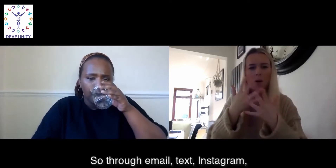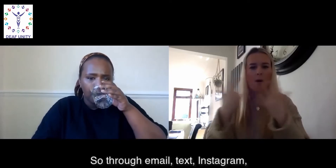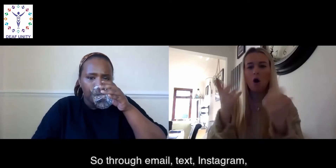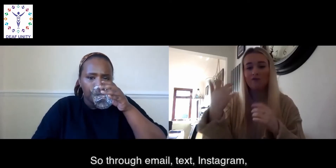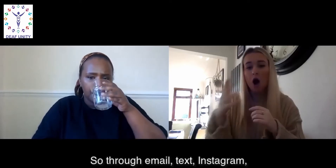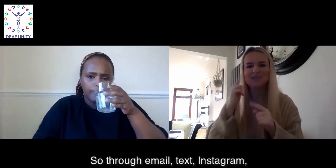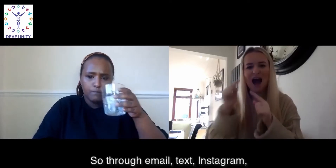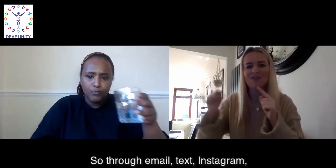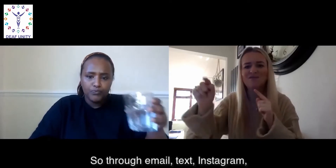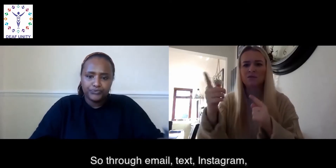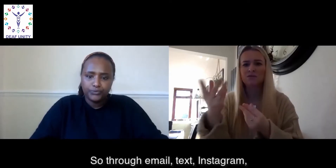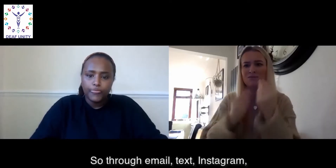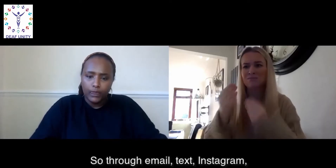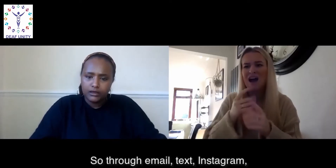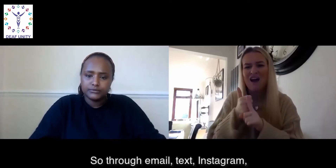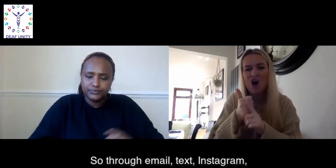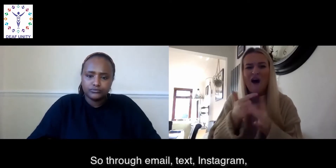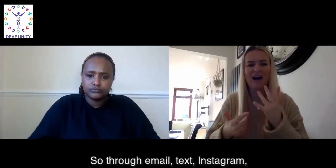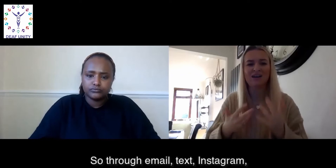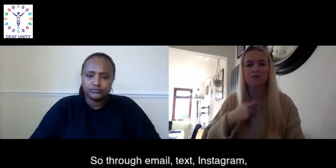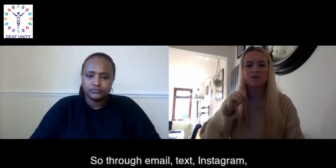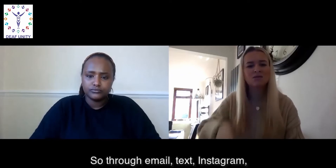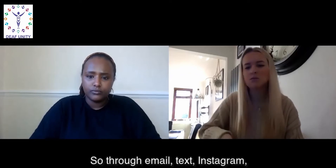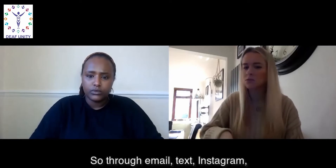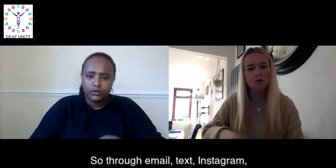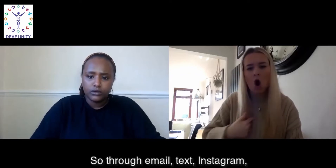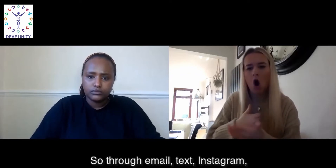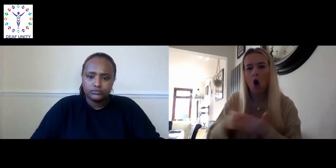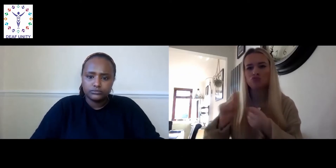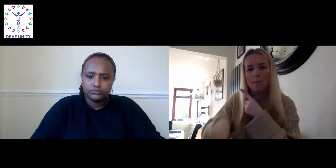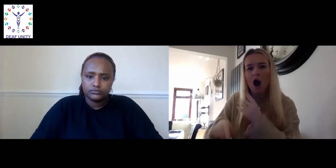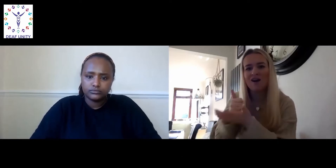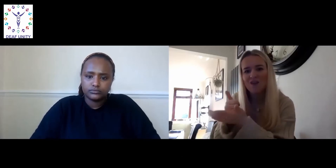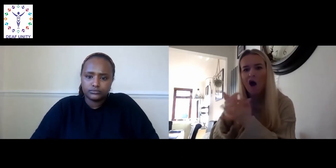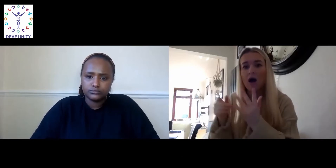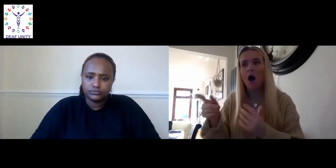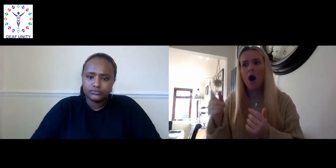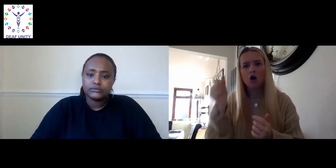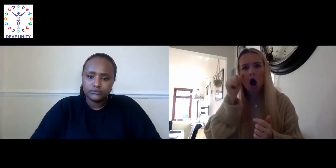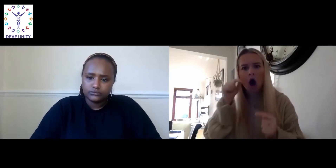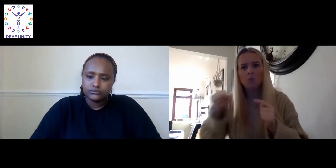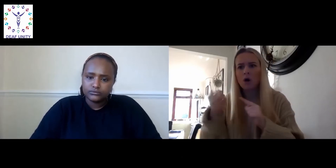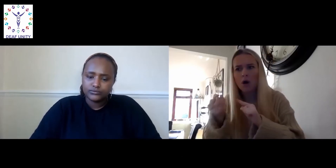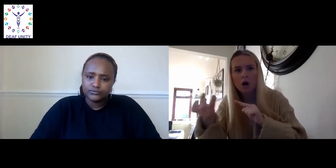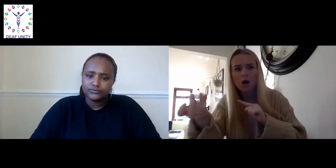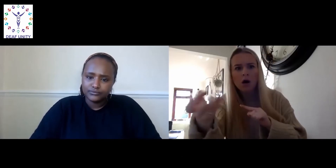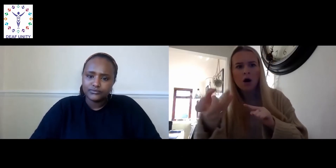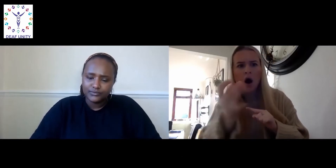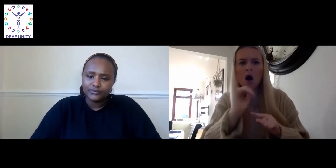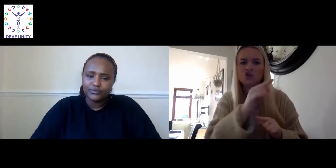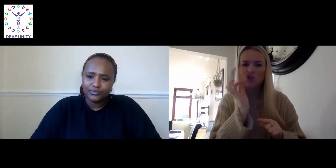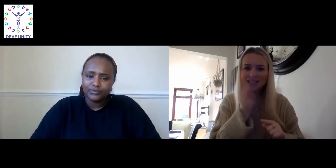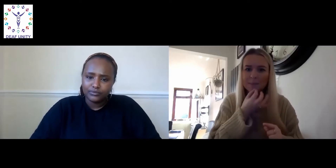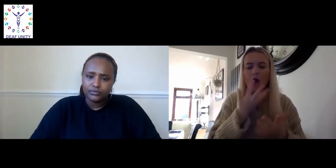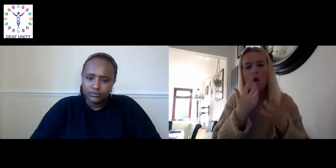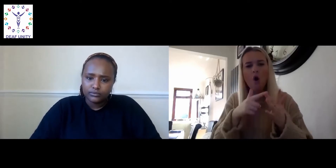So through email, text, Instagram, whatever, if they contact me for advice, I'd never ignore them. I always reply, and then word